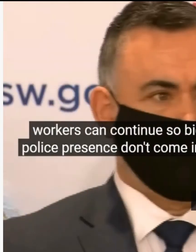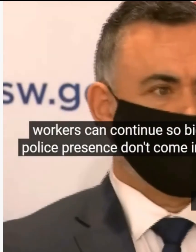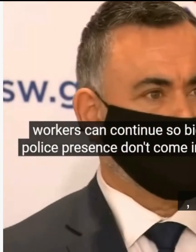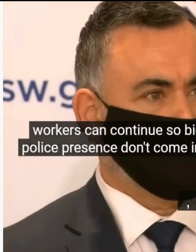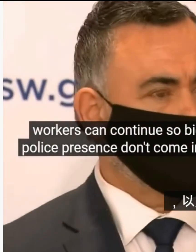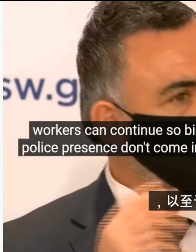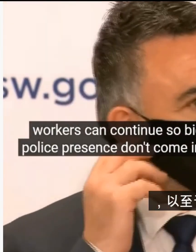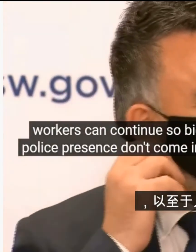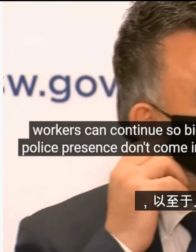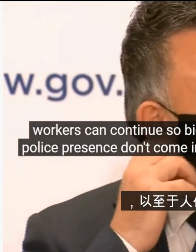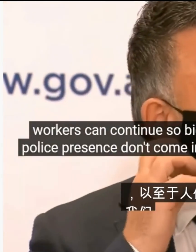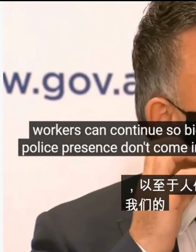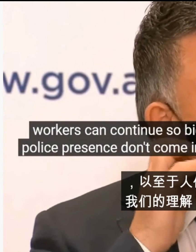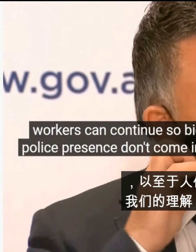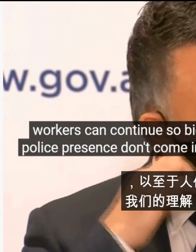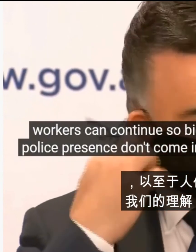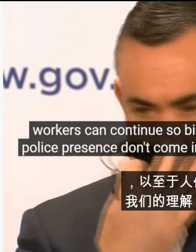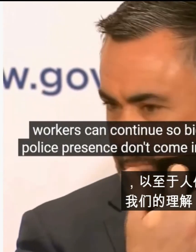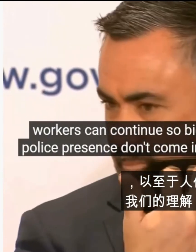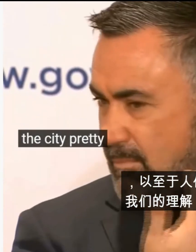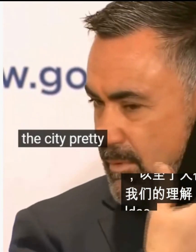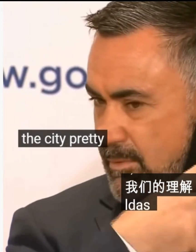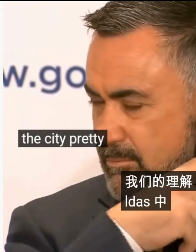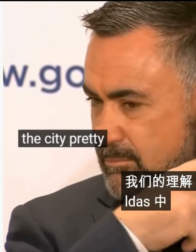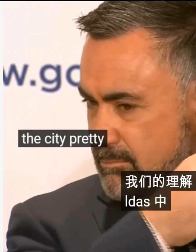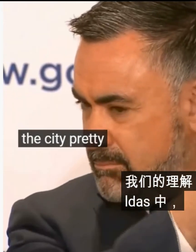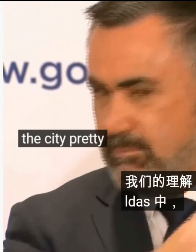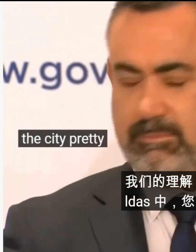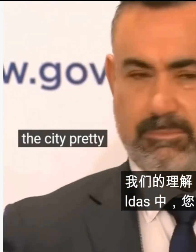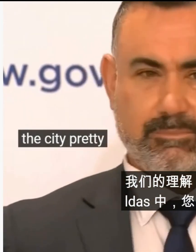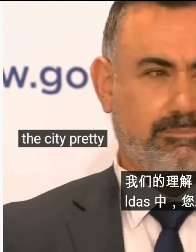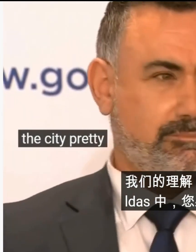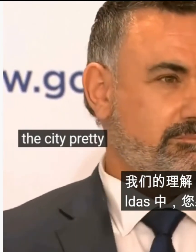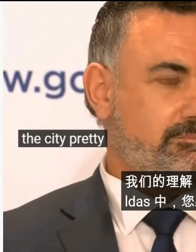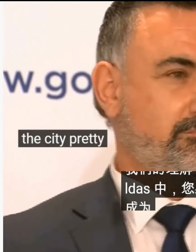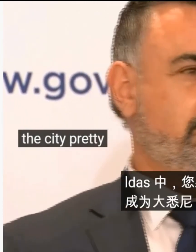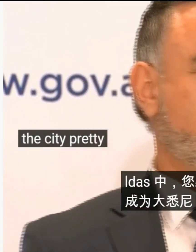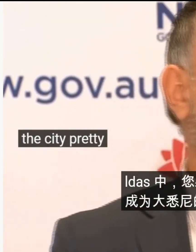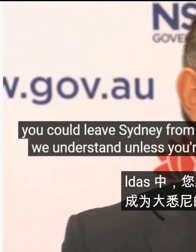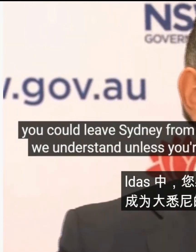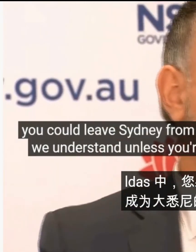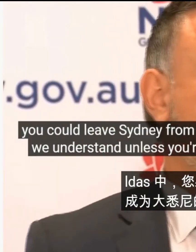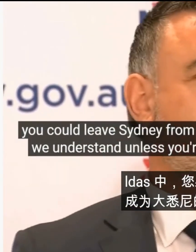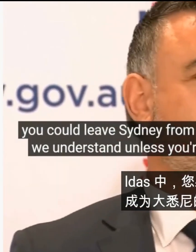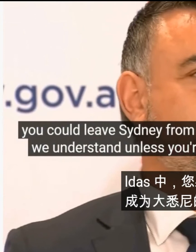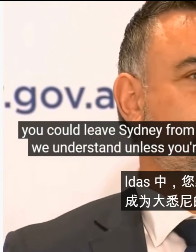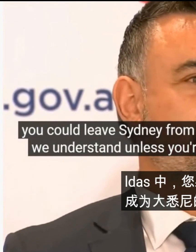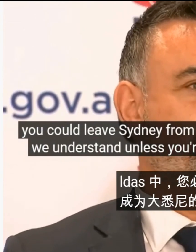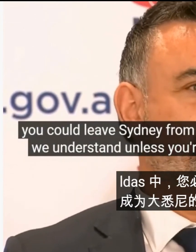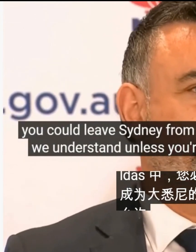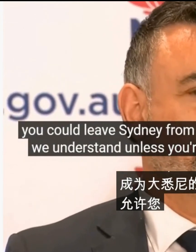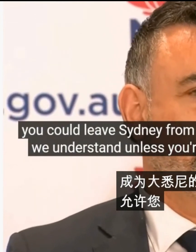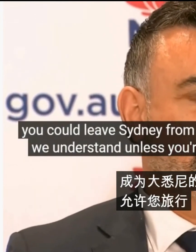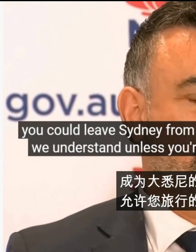reasons that people could leave Sydney. From what we understand, unless you're in the 12 LGAs in which you have to be an authorised worker, in Greater Sydney there's